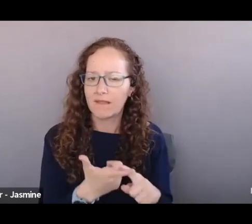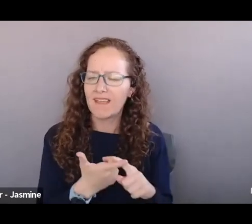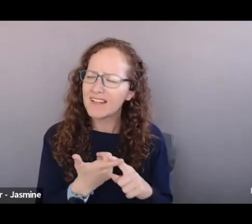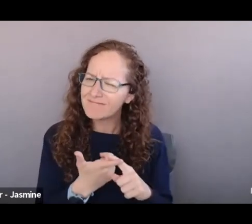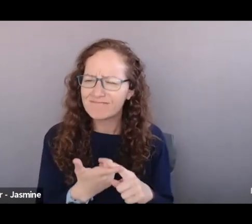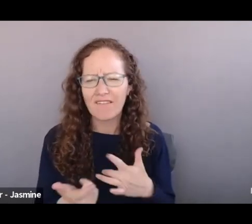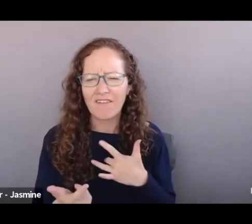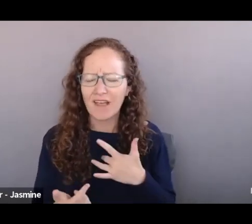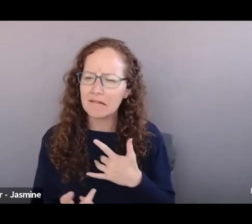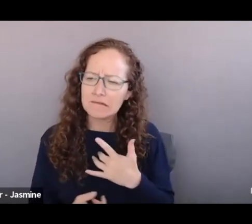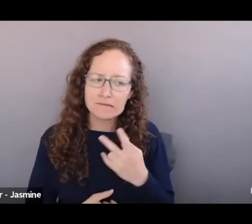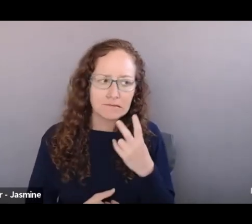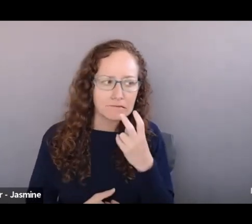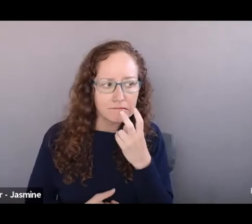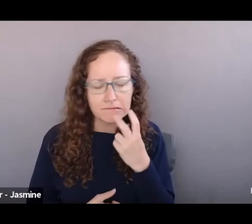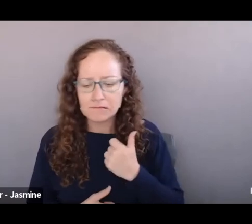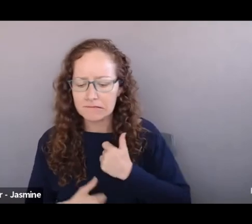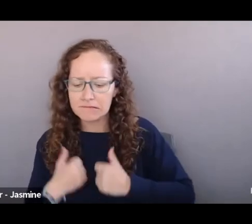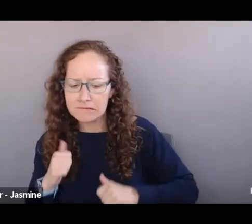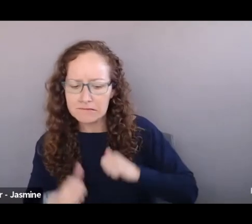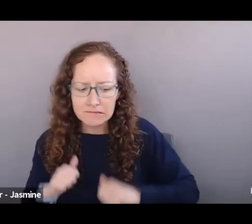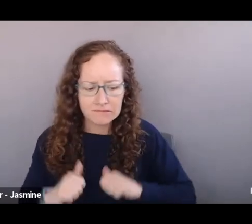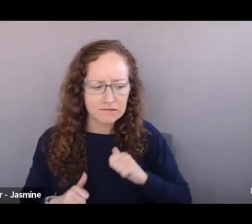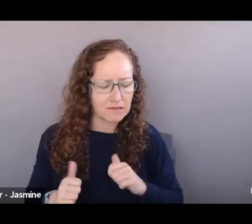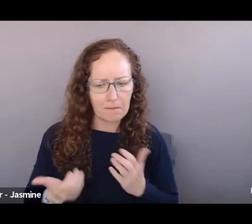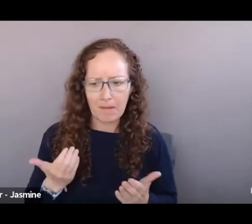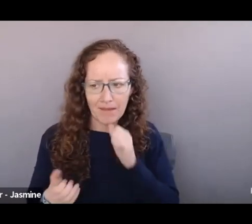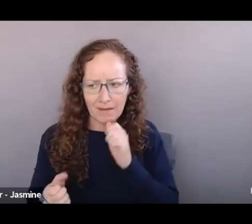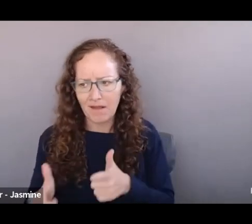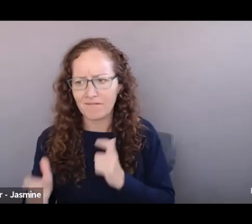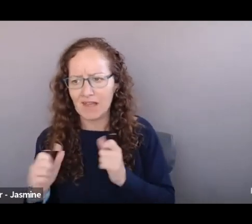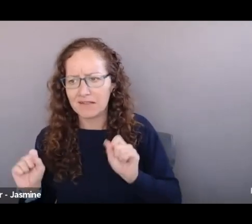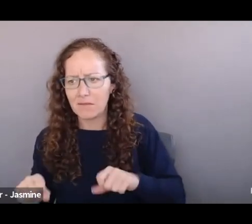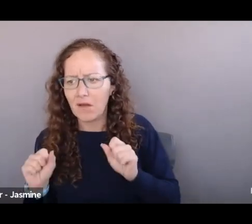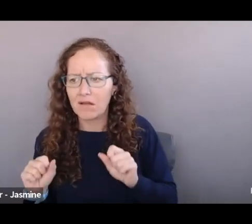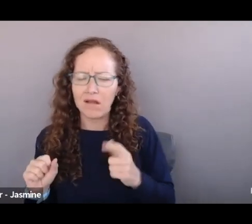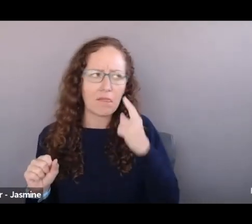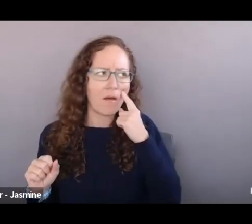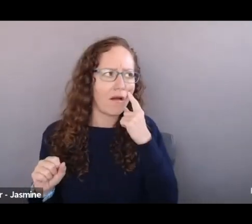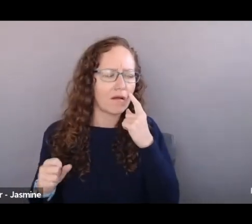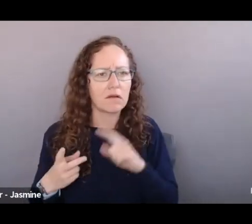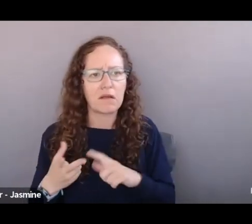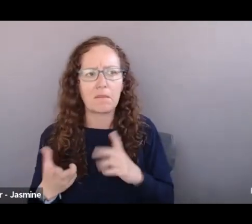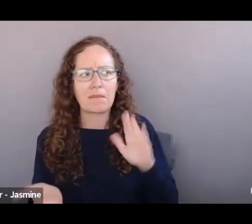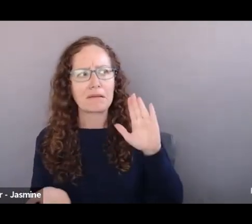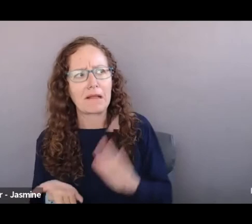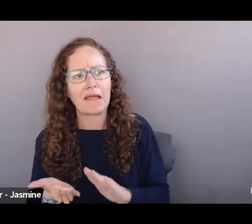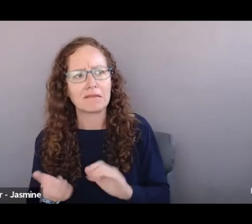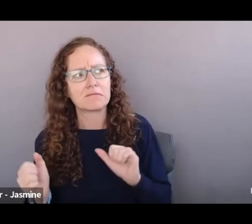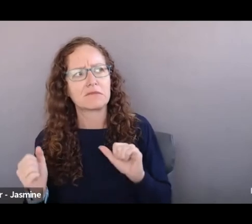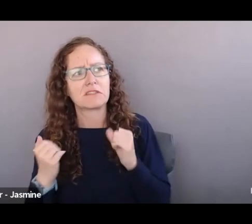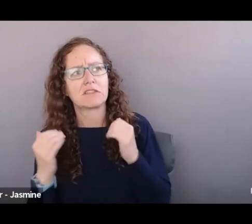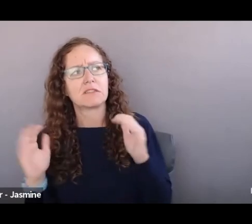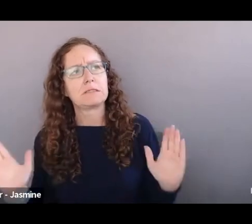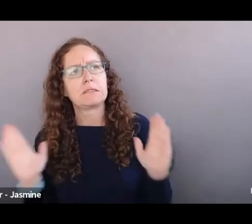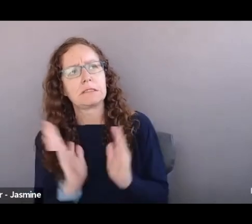was not as fast as I thought, certainly not as free. My third grade teacher walked up to that PE